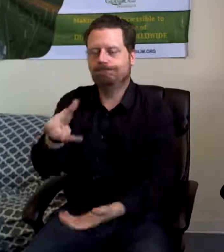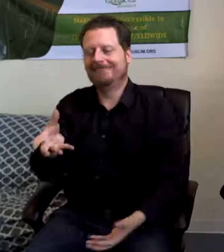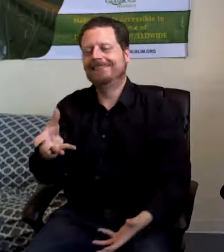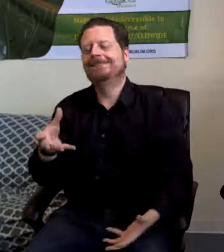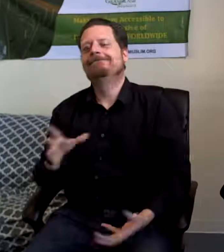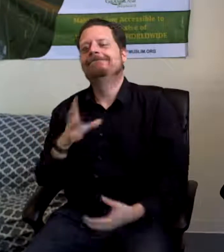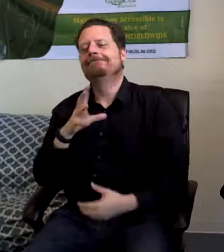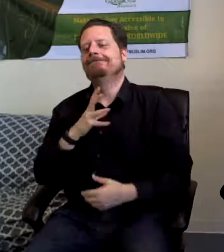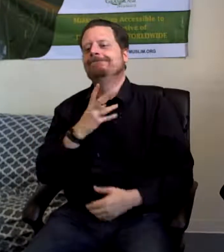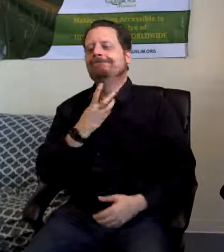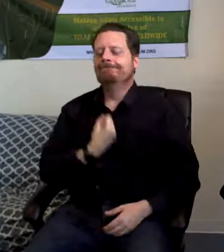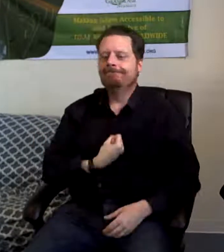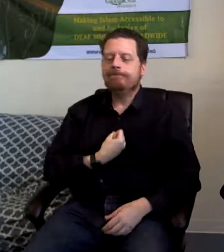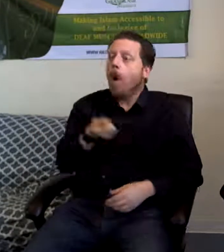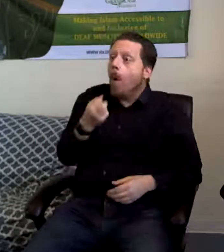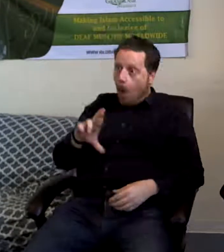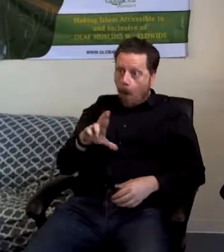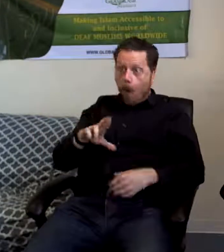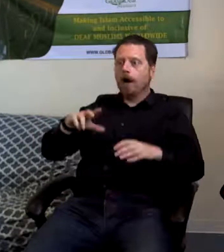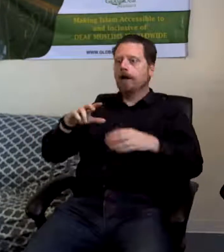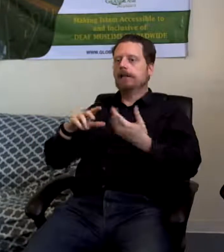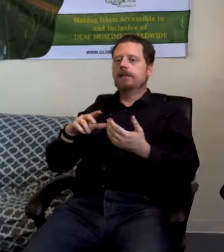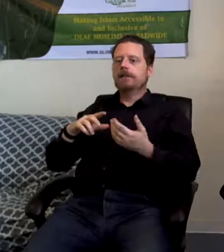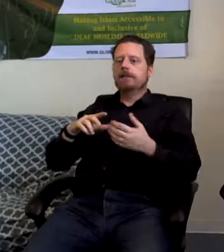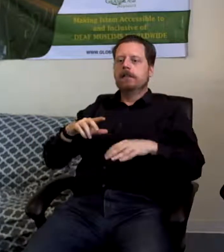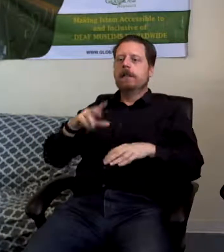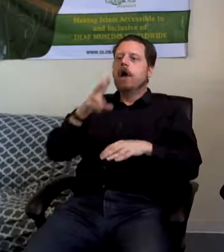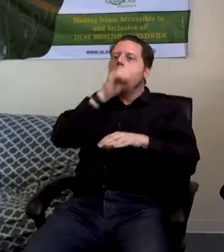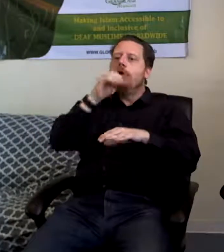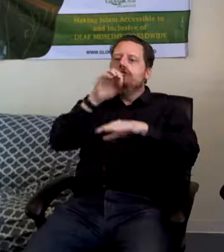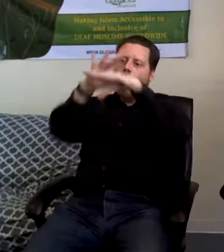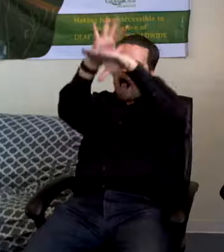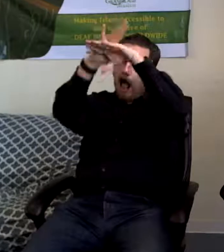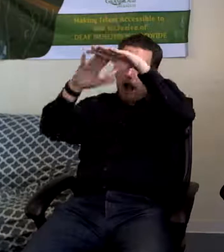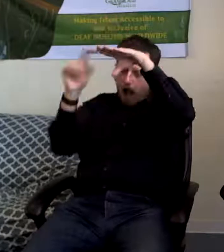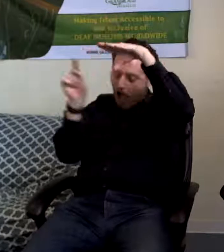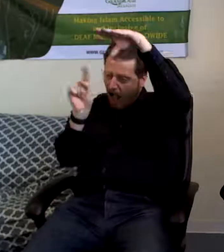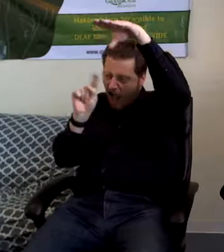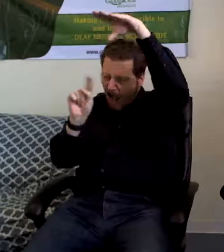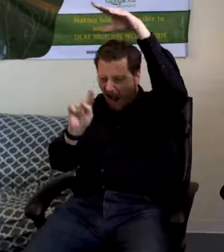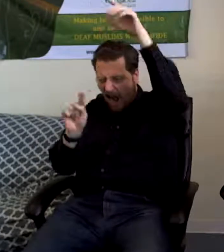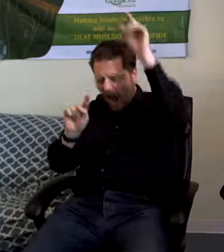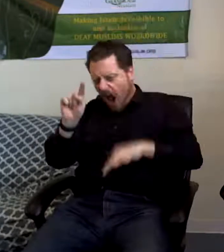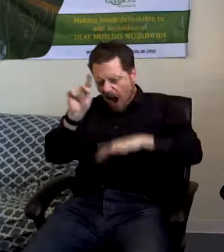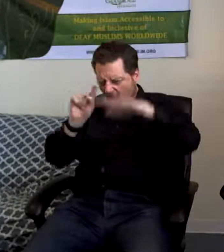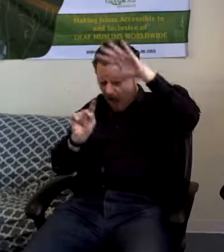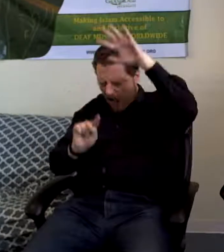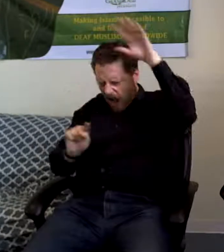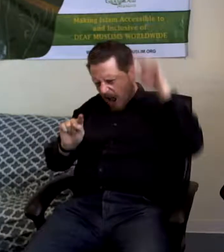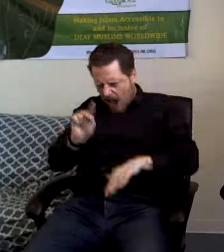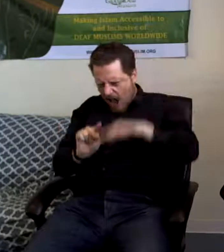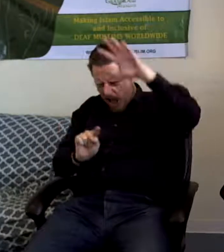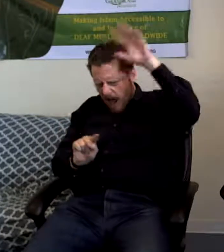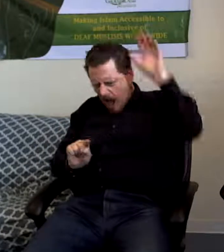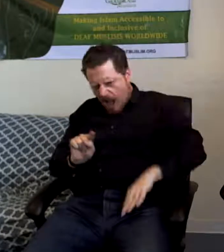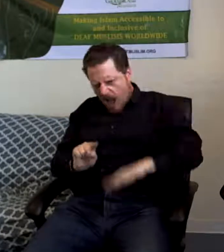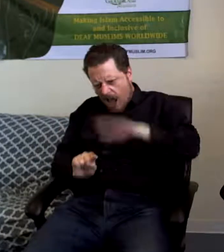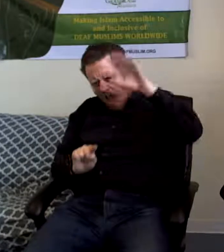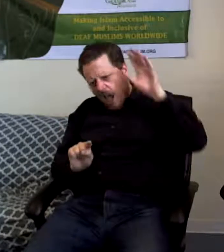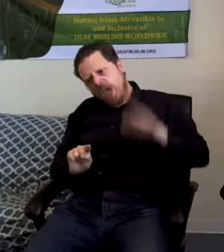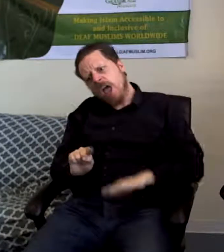Or like something you go down the ocean to look for, and when you get down trying to look for